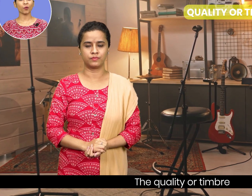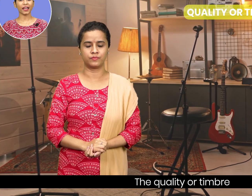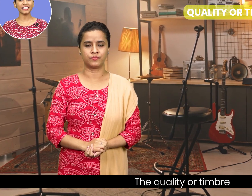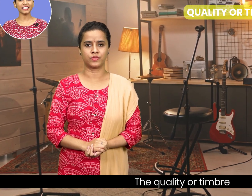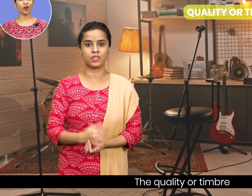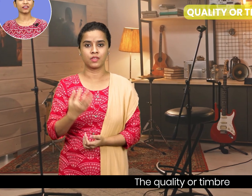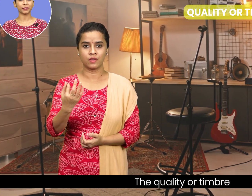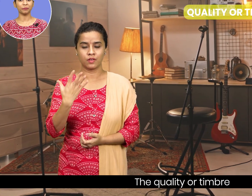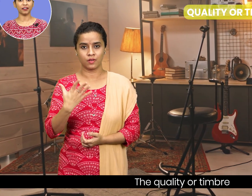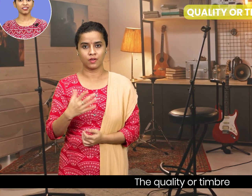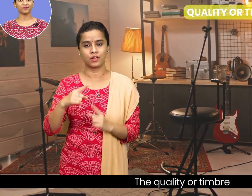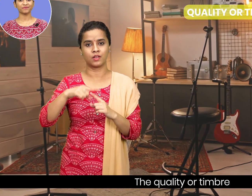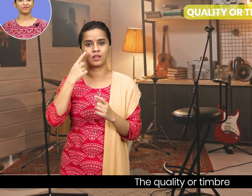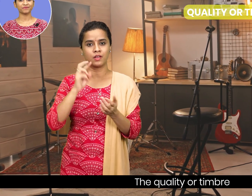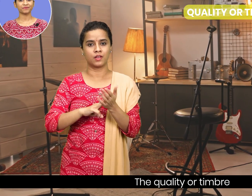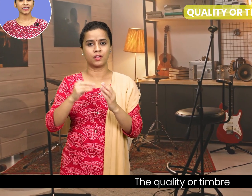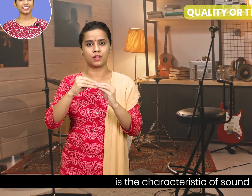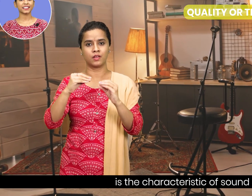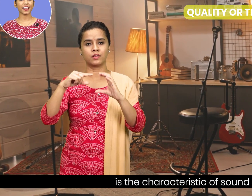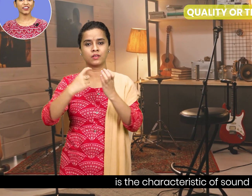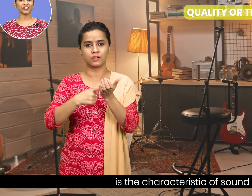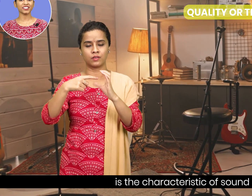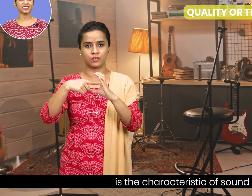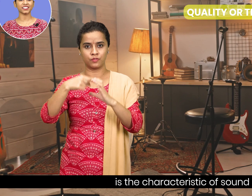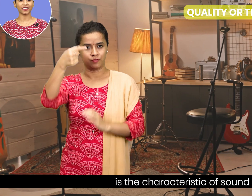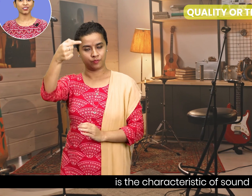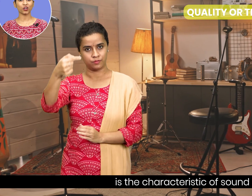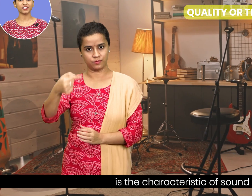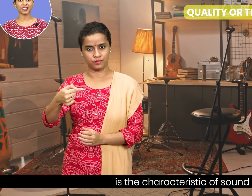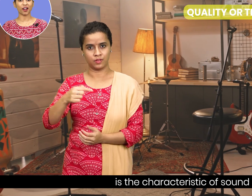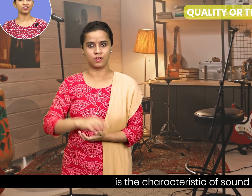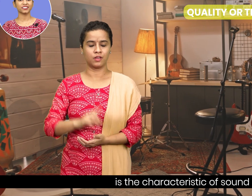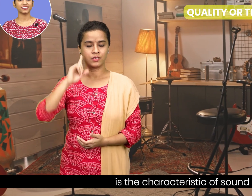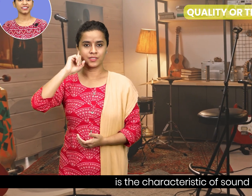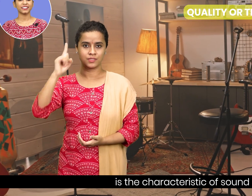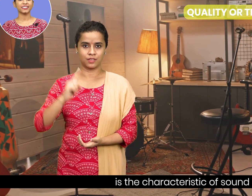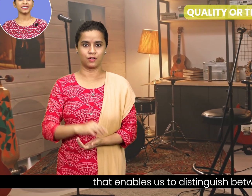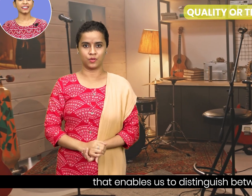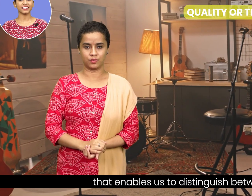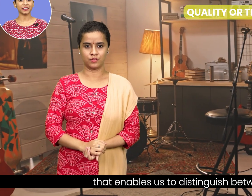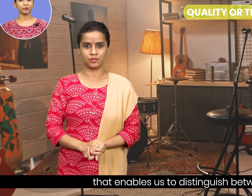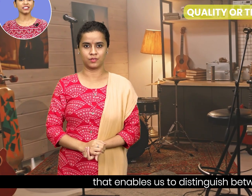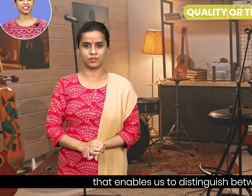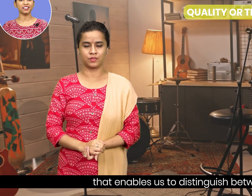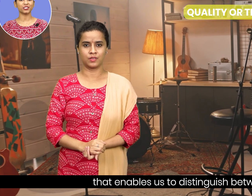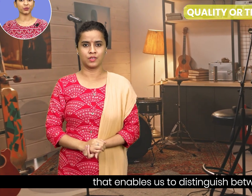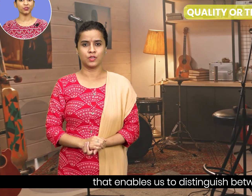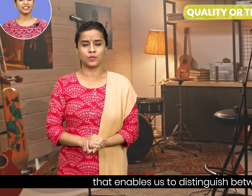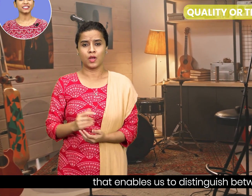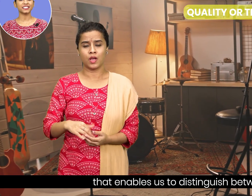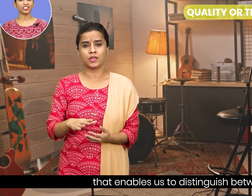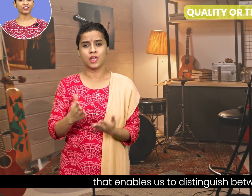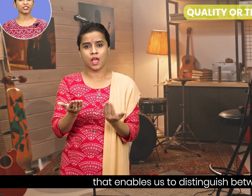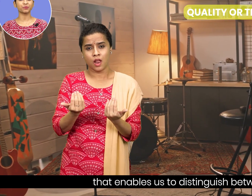The quality or timbre is the characteristic of sound that enables us